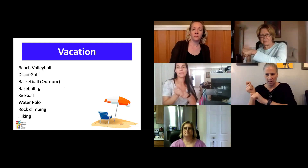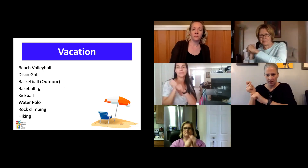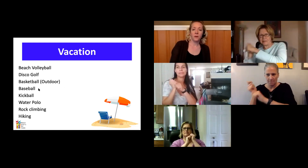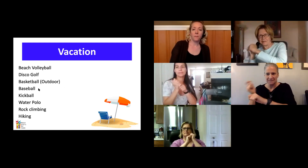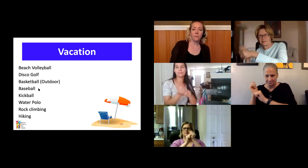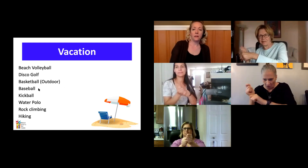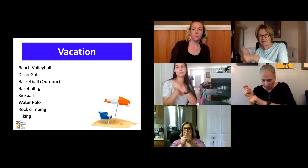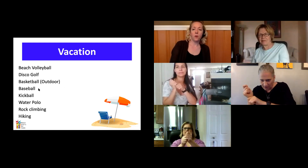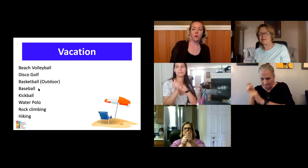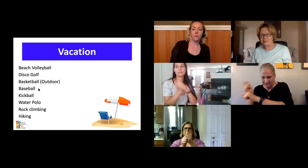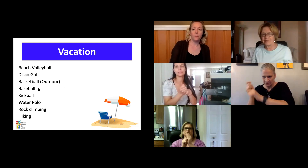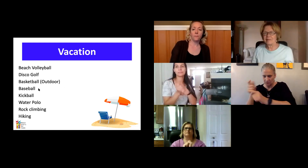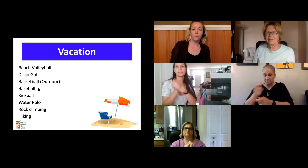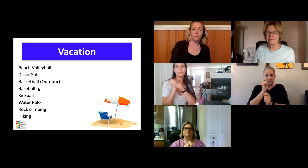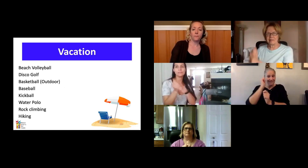Baseball.